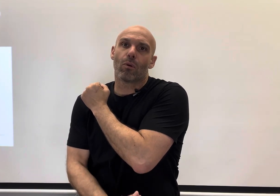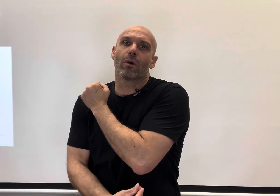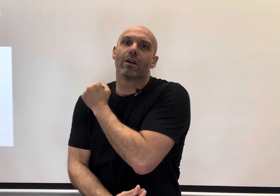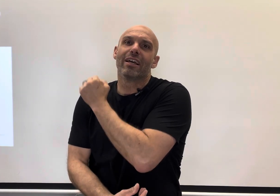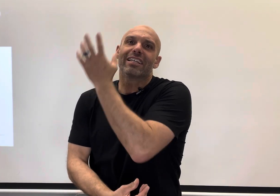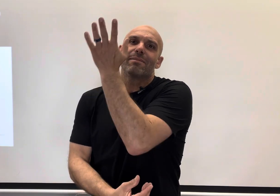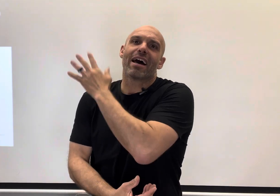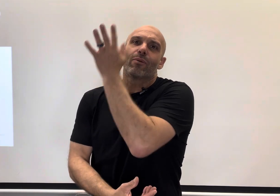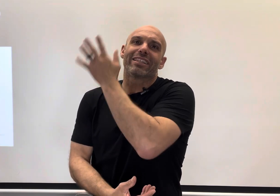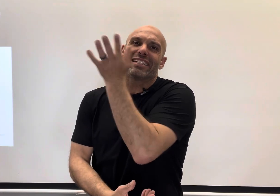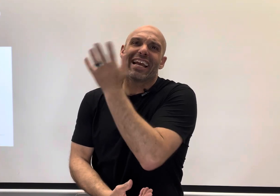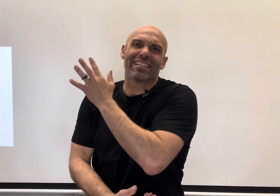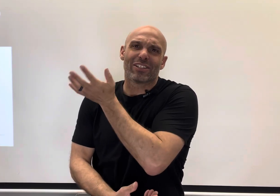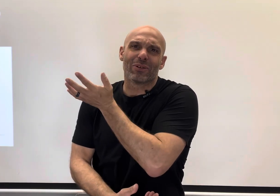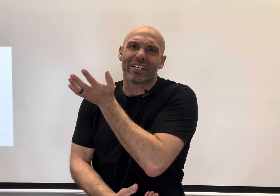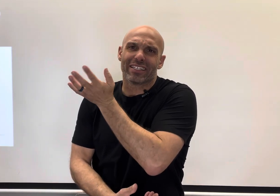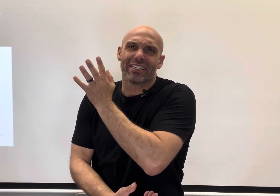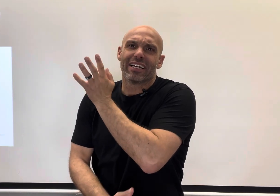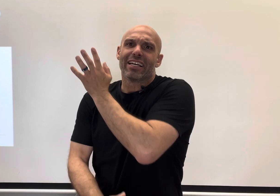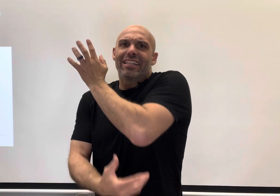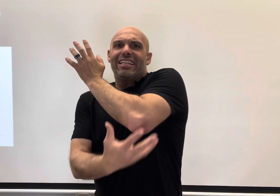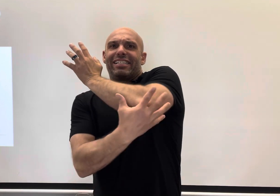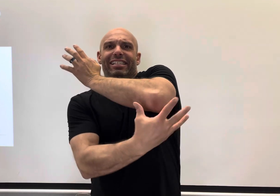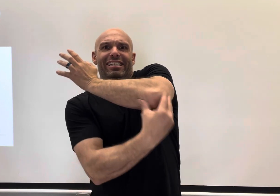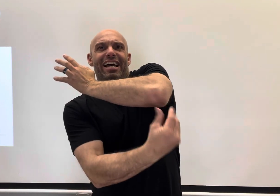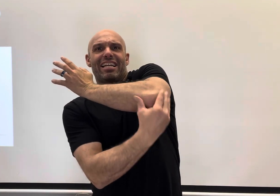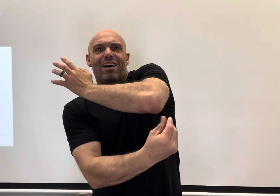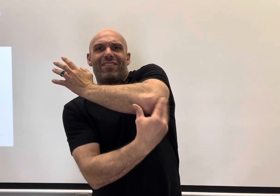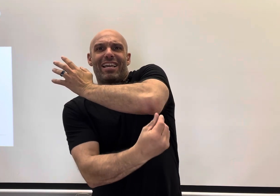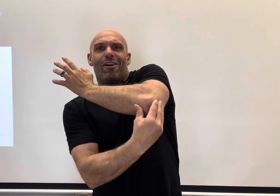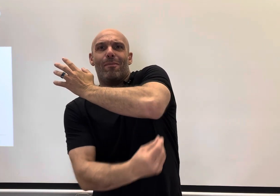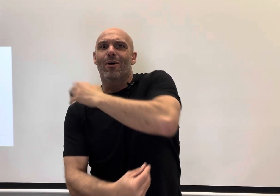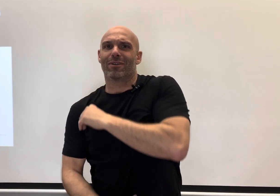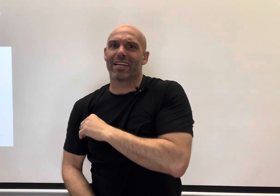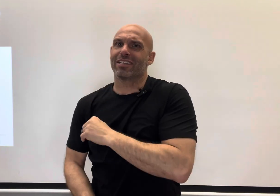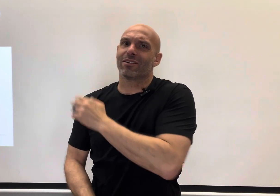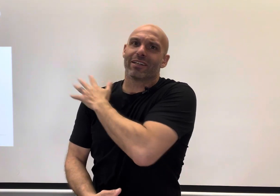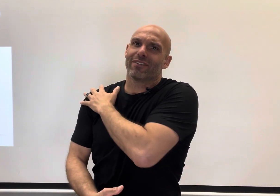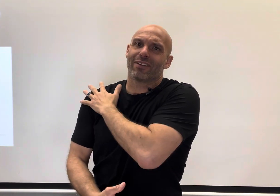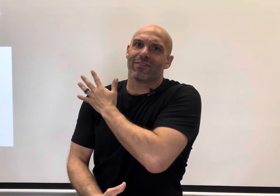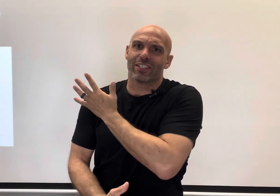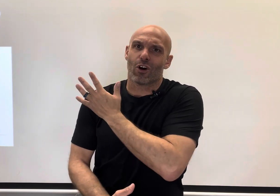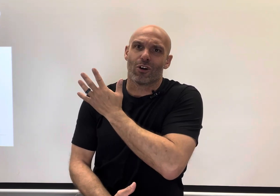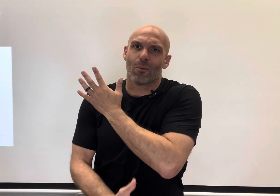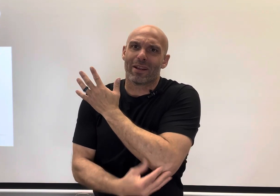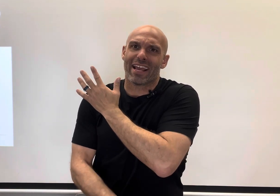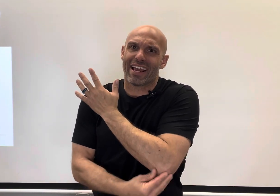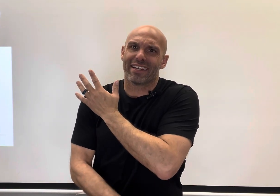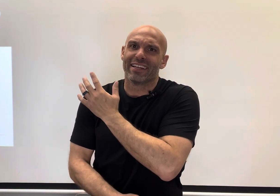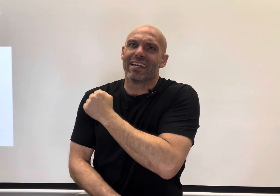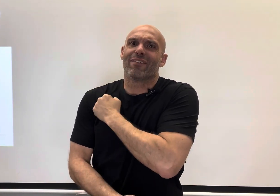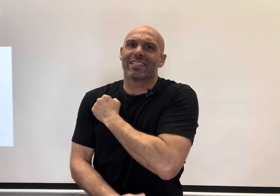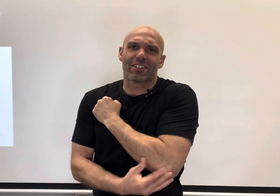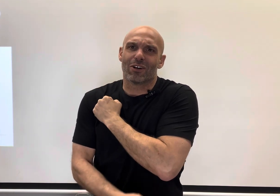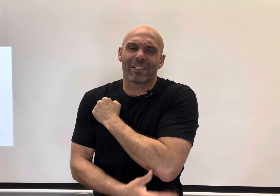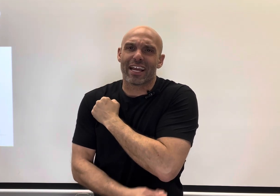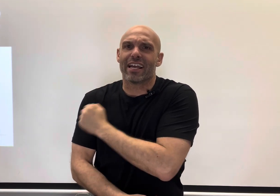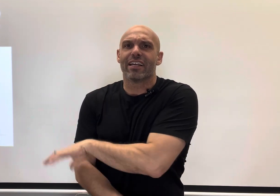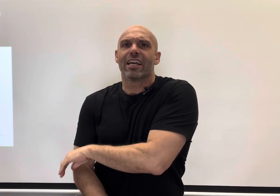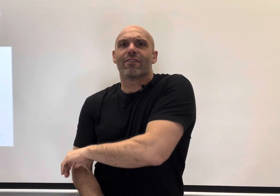poor. Doesn't matter what this hand is doing. This is the sign off the elbow. Okay, so if it's an open hand, if it's a closed hand, if it's